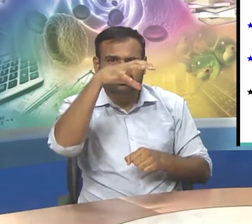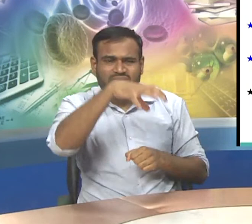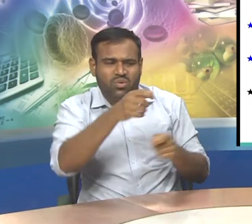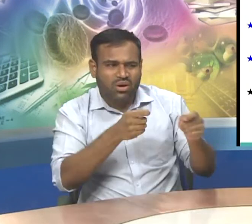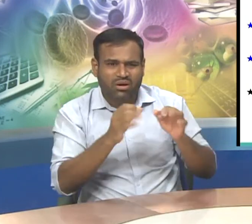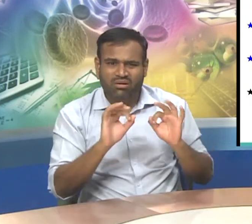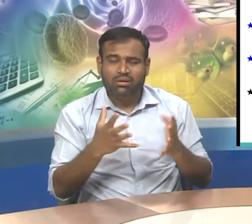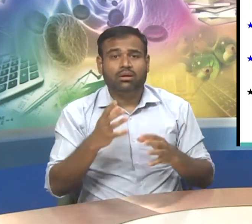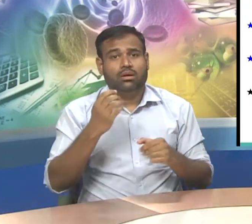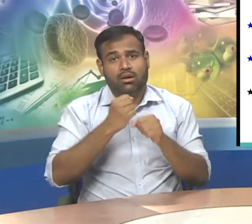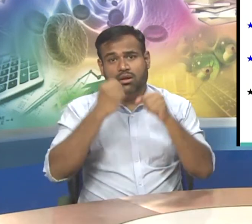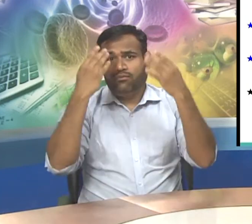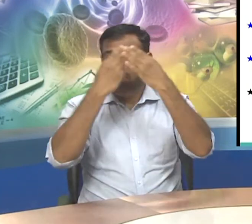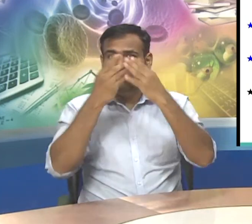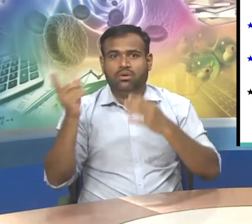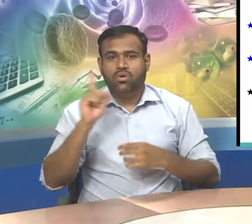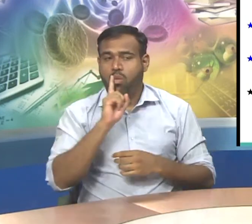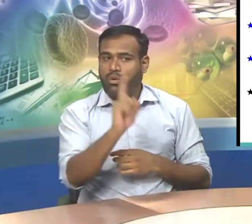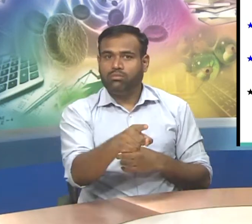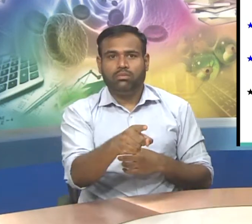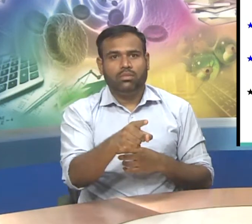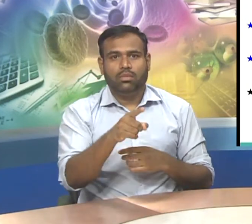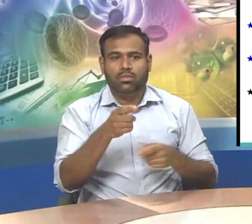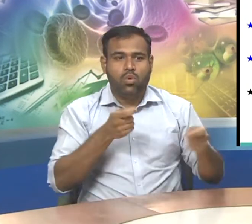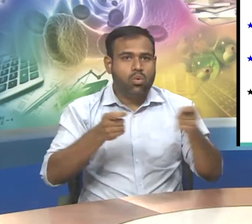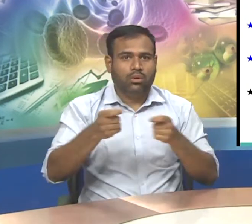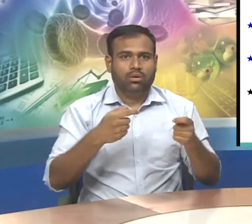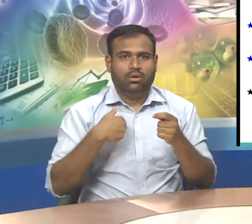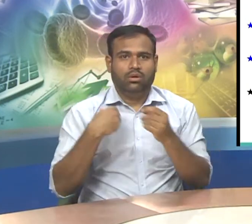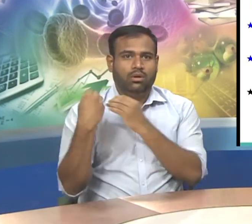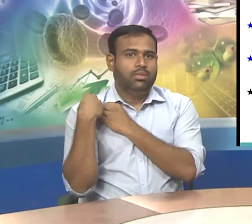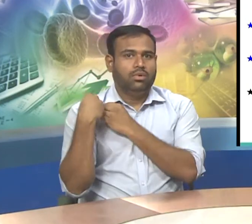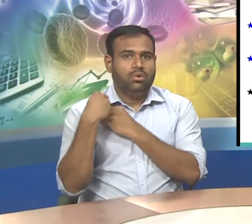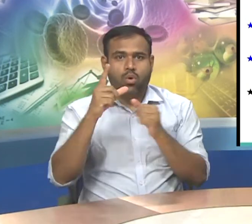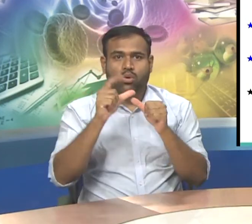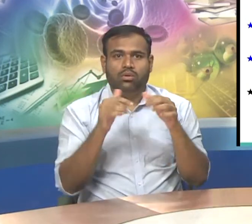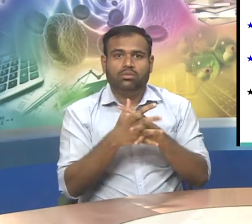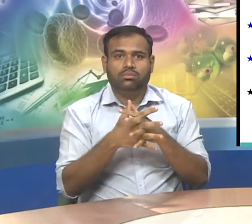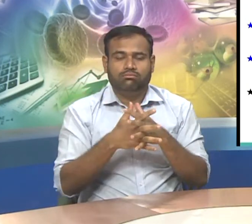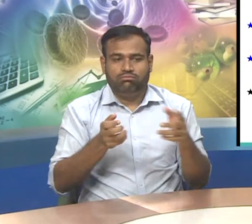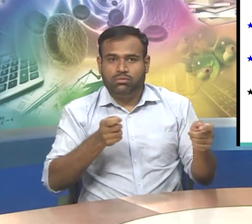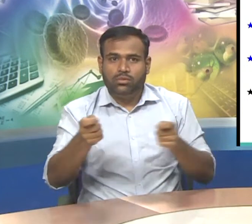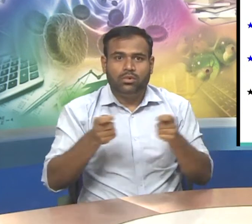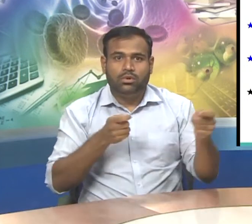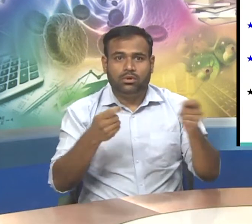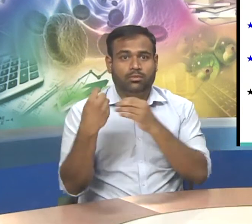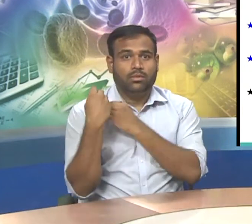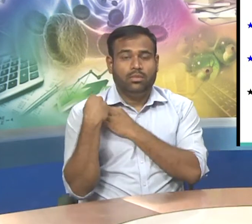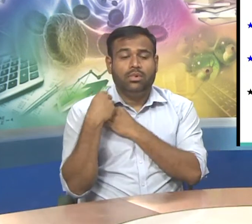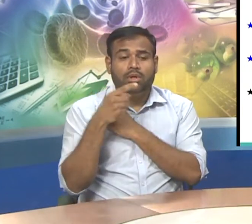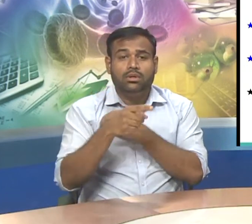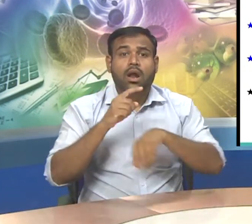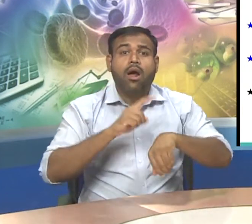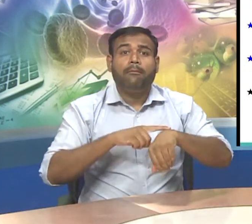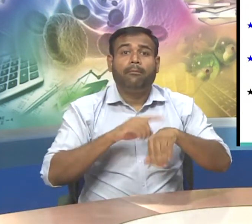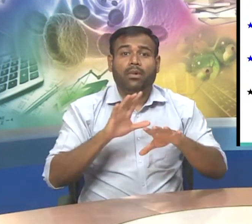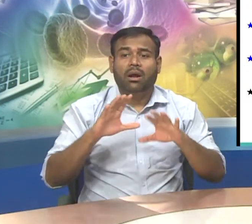state legislature is not in session. ordinances ceases to